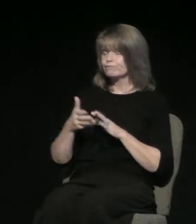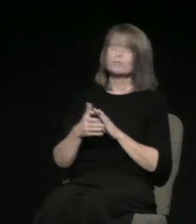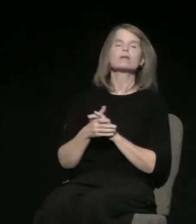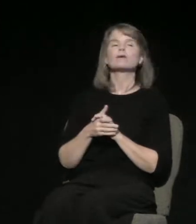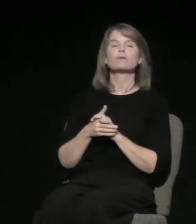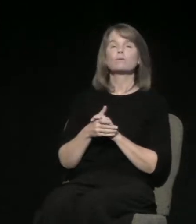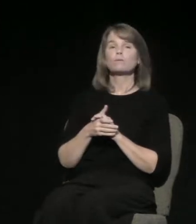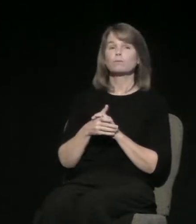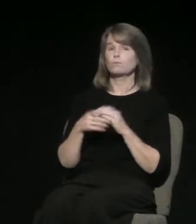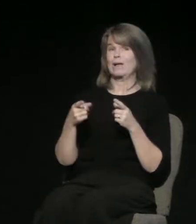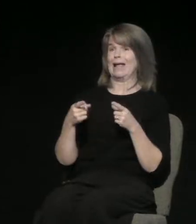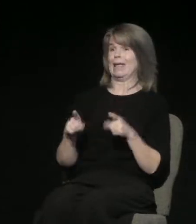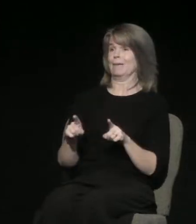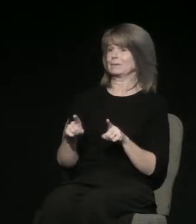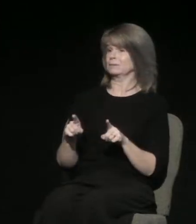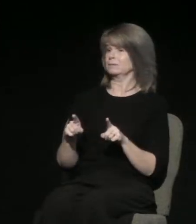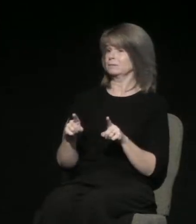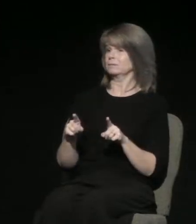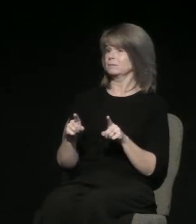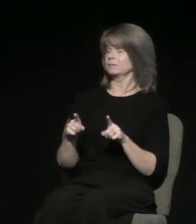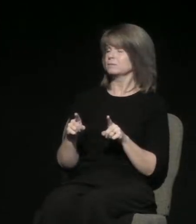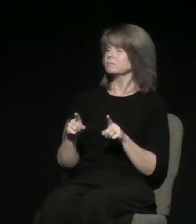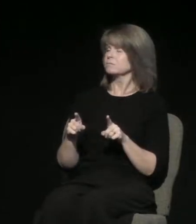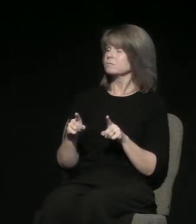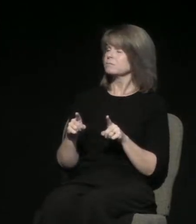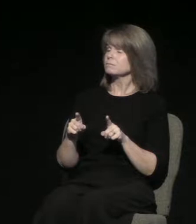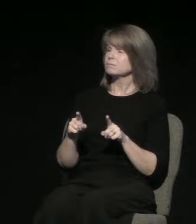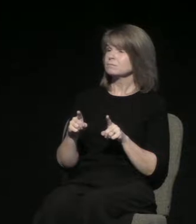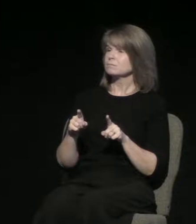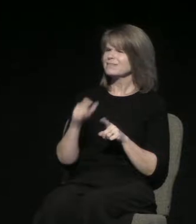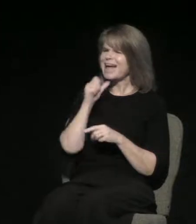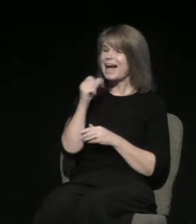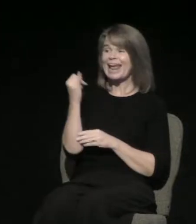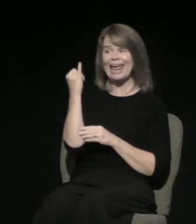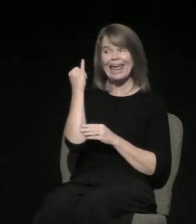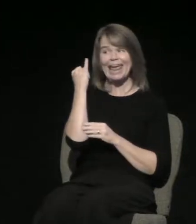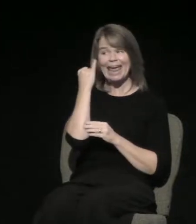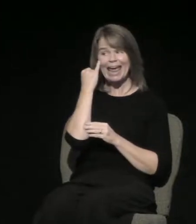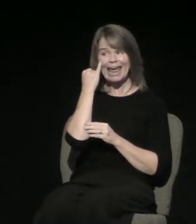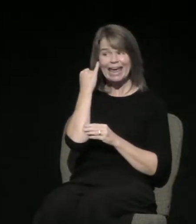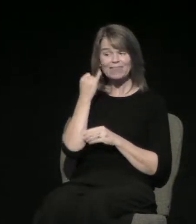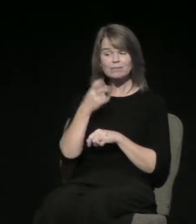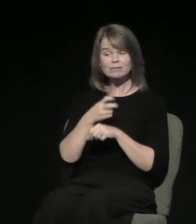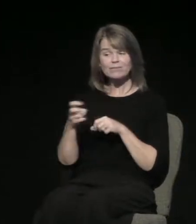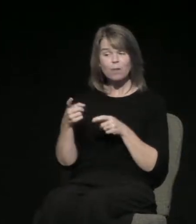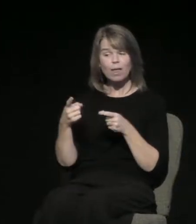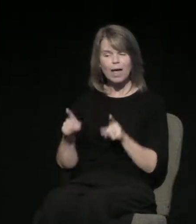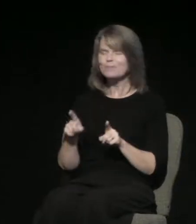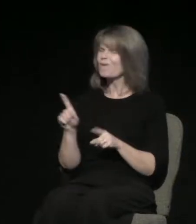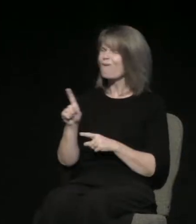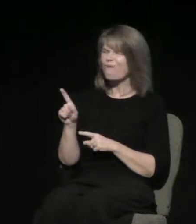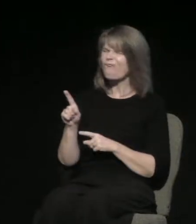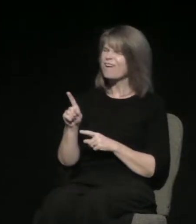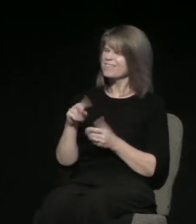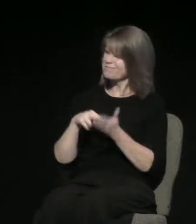When That Time Comes Not If But When Those Difficult Times Come